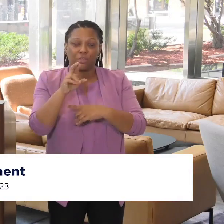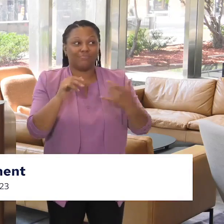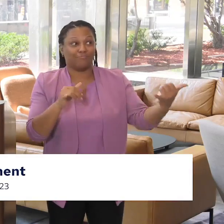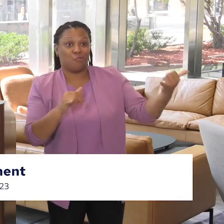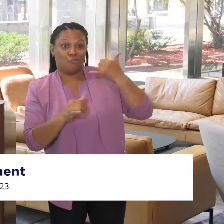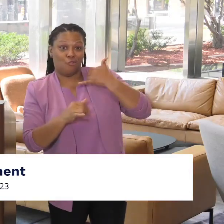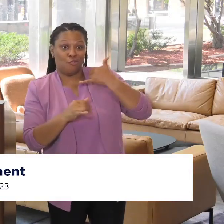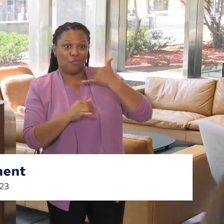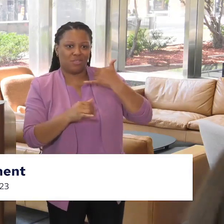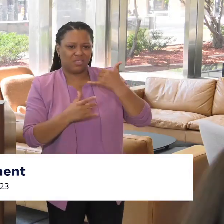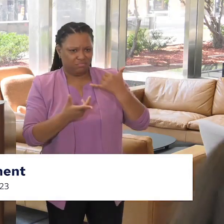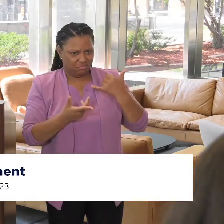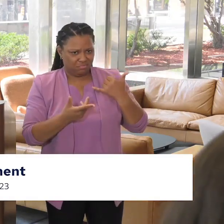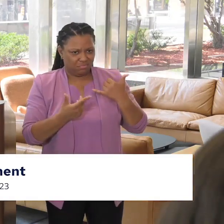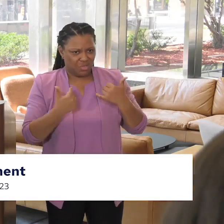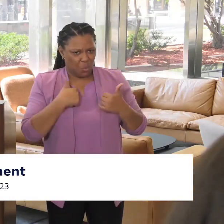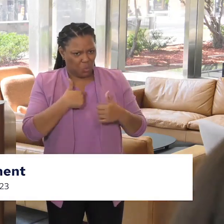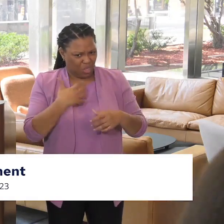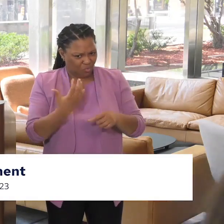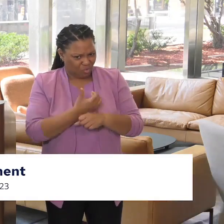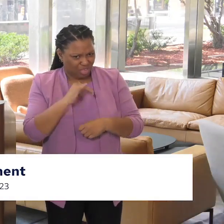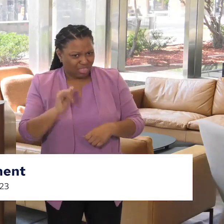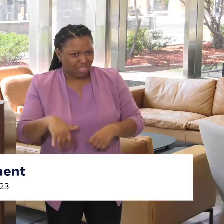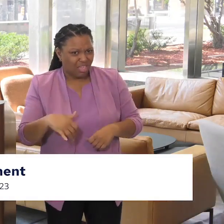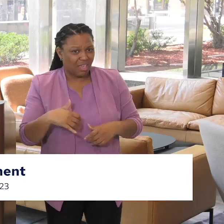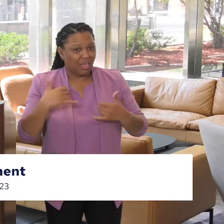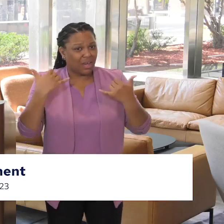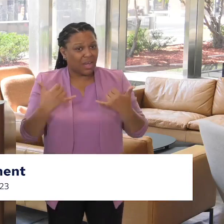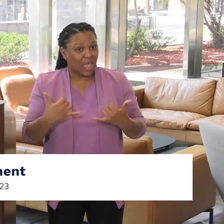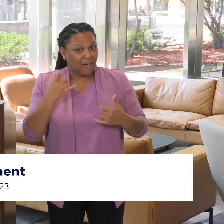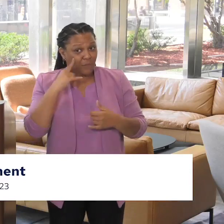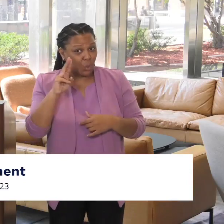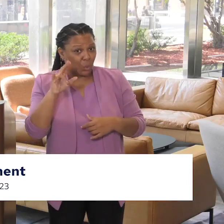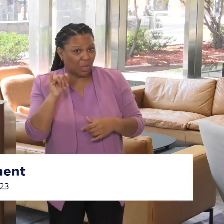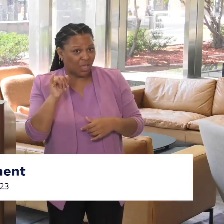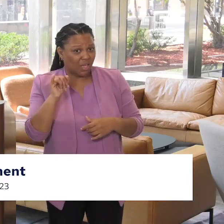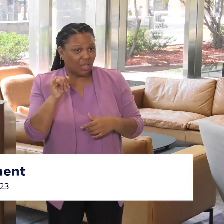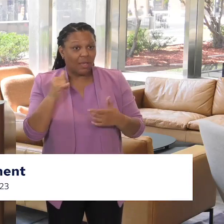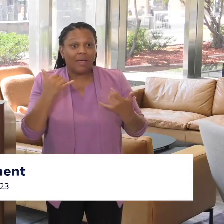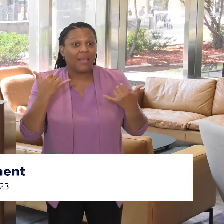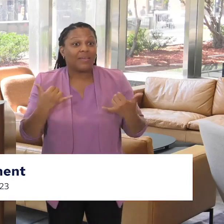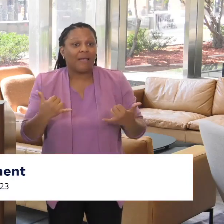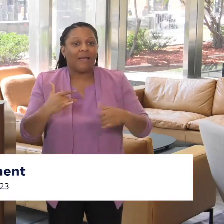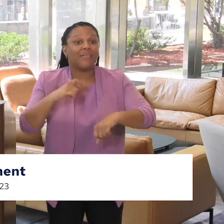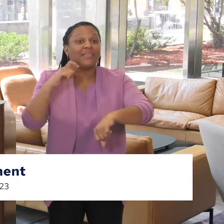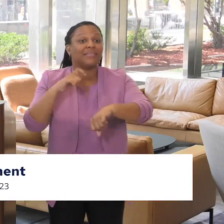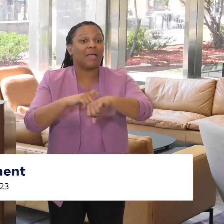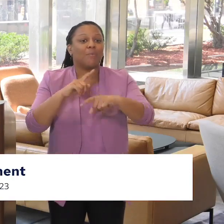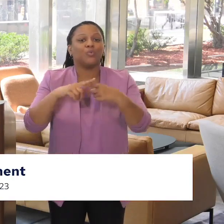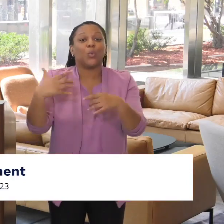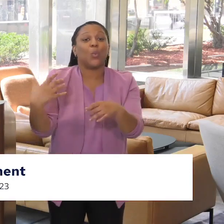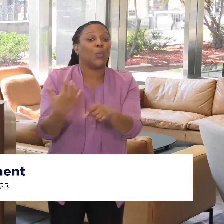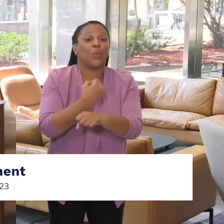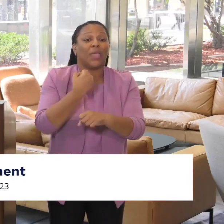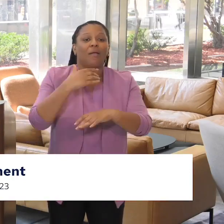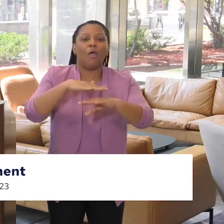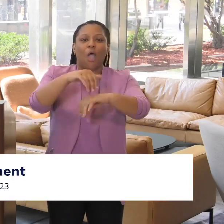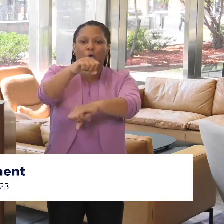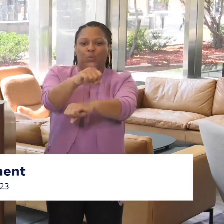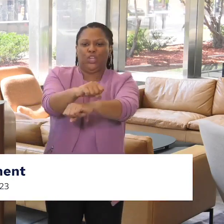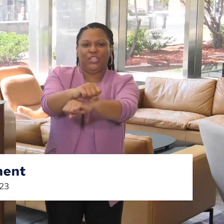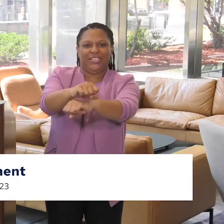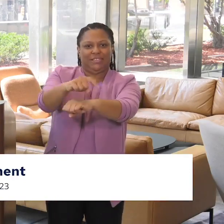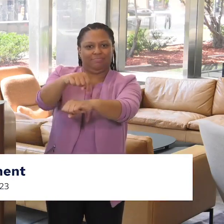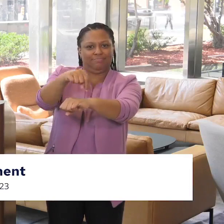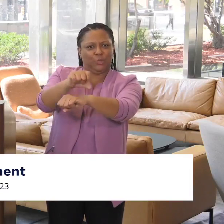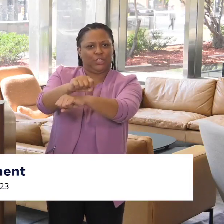yeah, we won on unemployment. That's great. Now it's time to win on employment. It's time to win on ownership, investment, entrepreneurship. It's